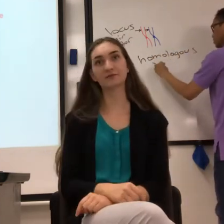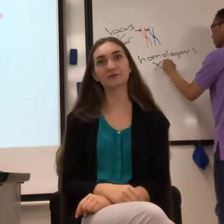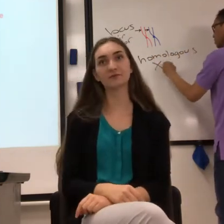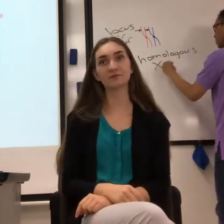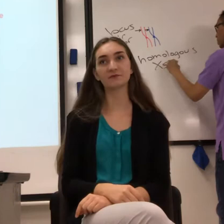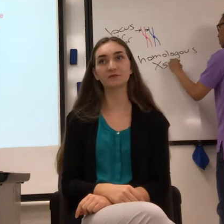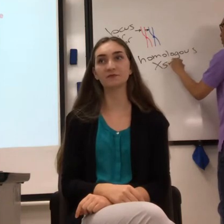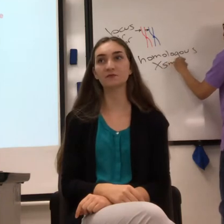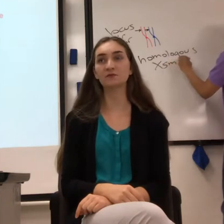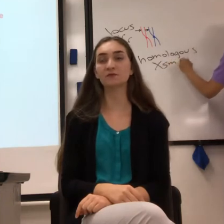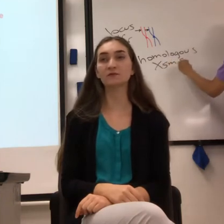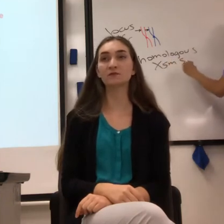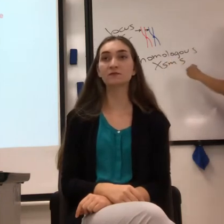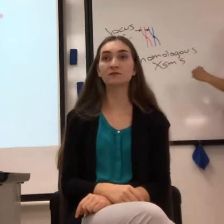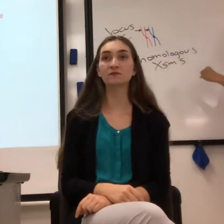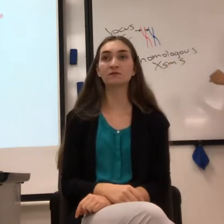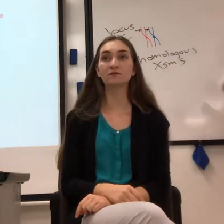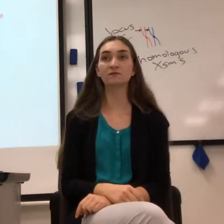chromosomes.